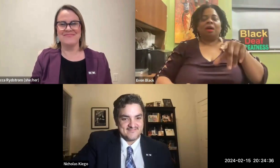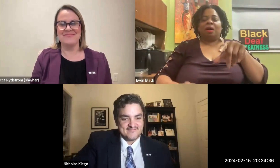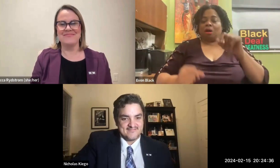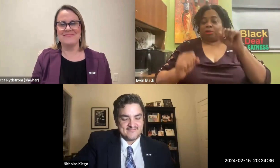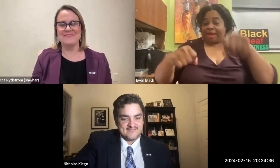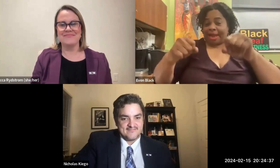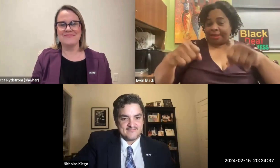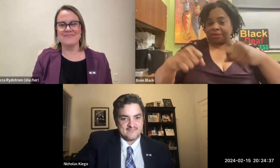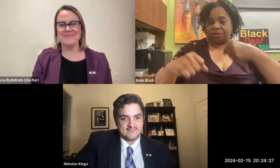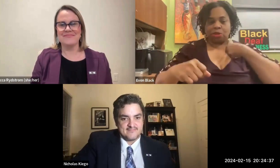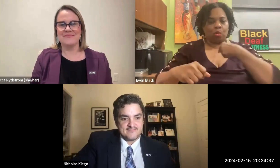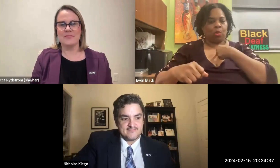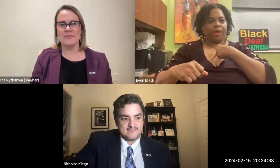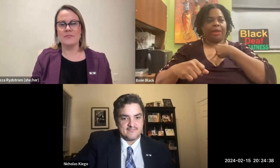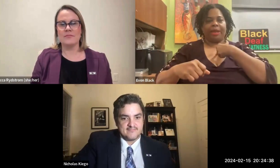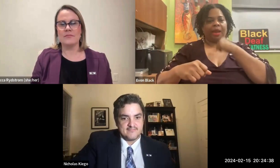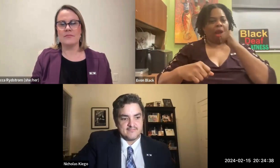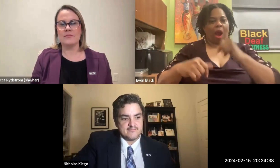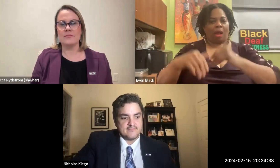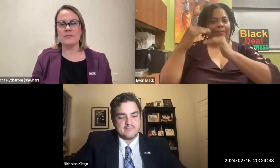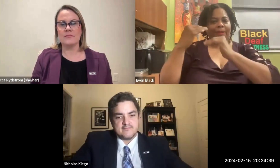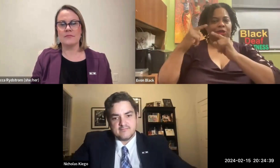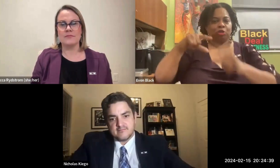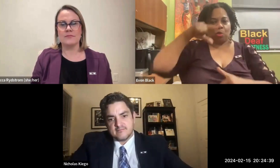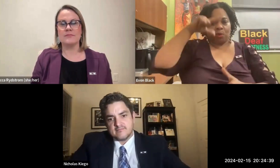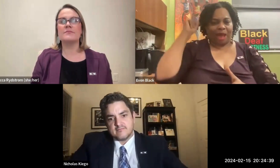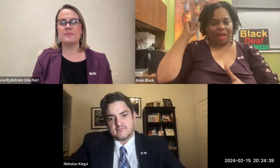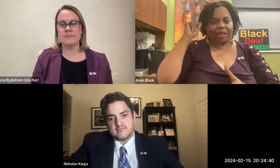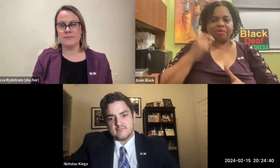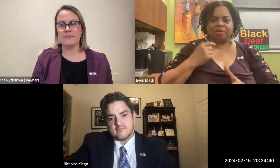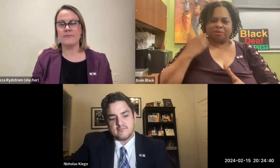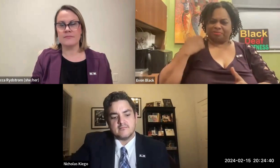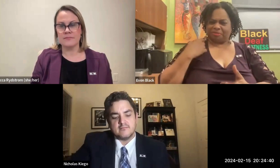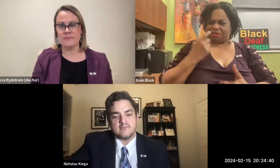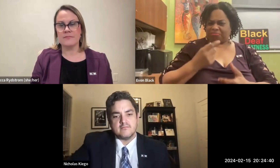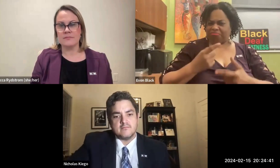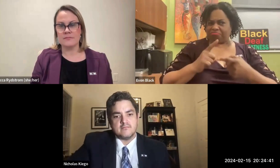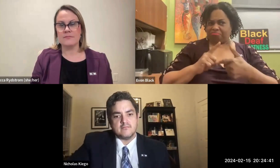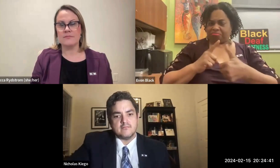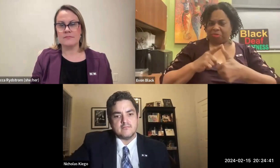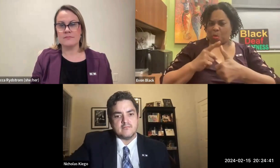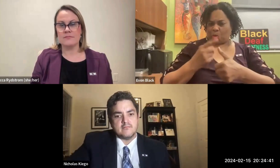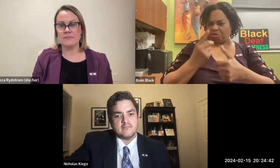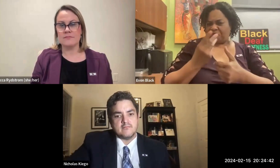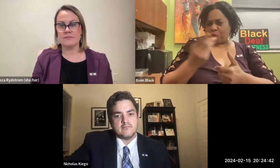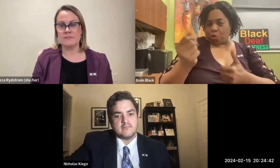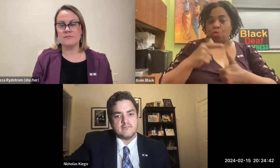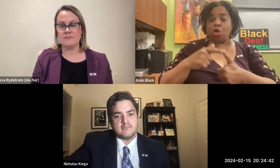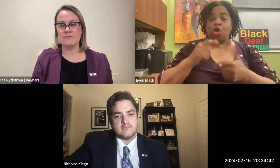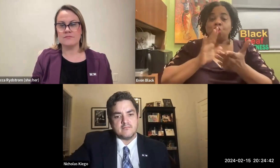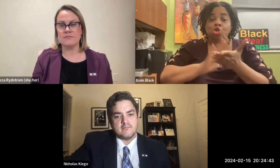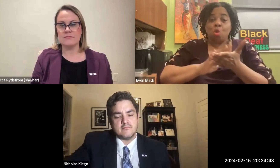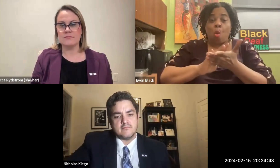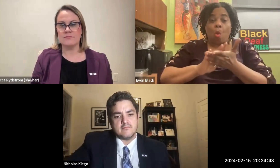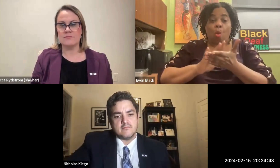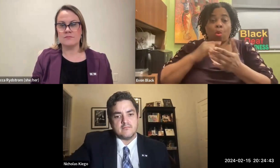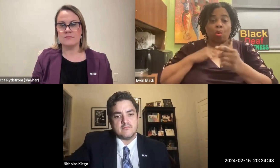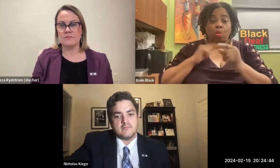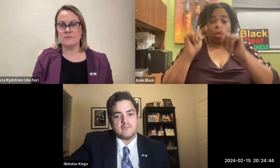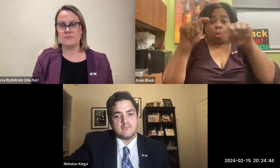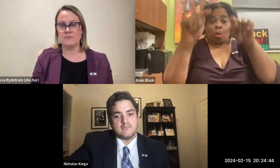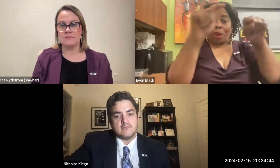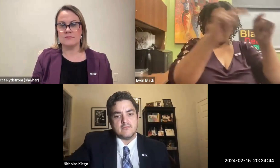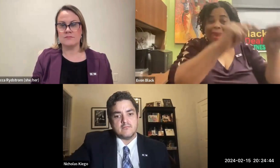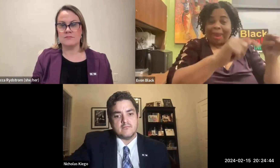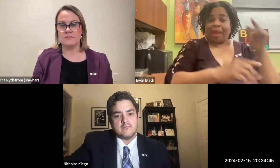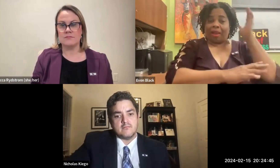Much love been sent to you. Yes, we are not limiting this campaign to the Gallaudet community. We have